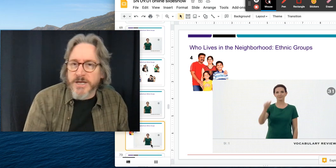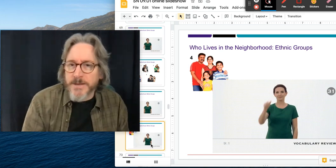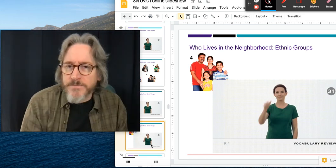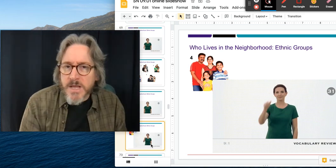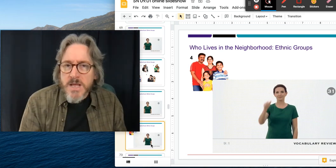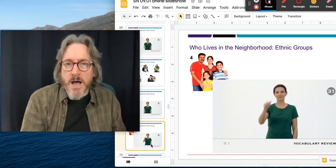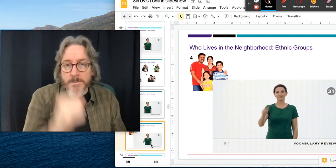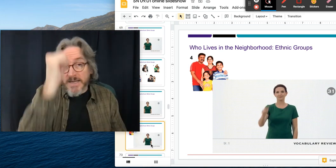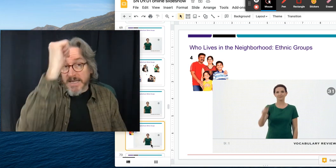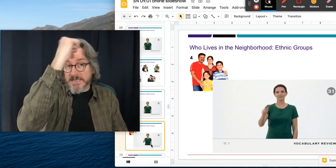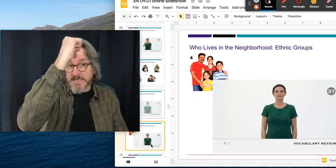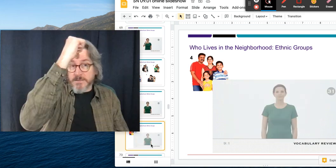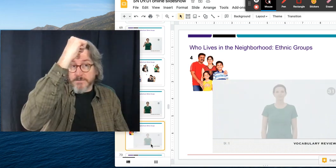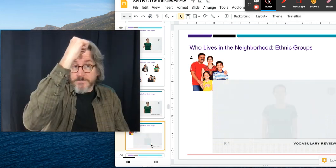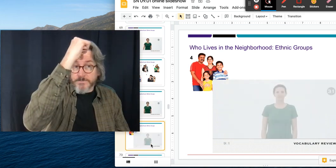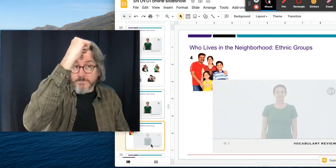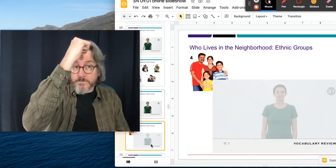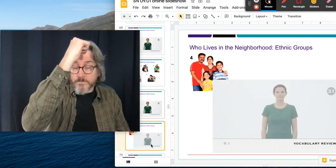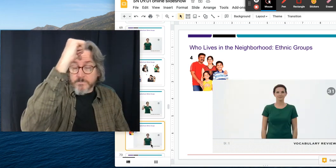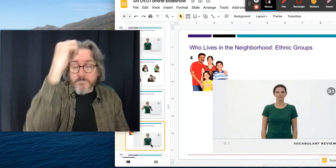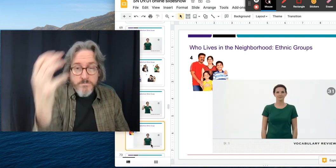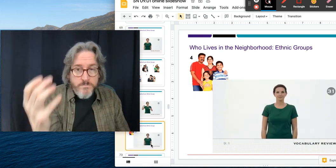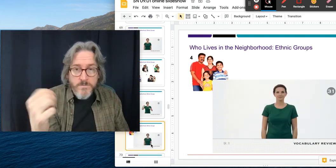means, look it up. Indian.